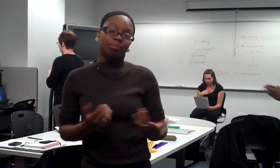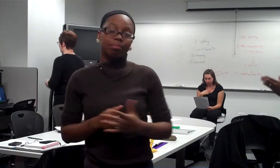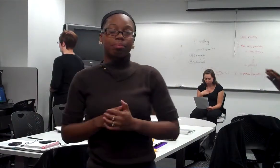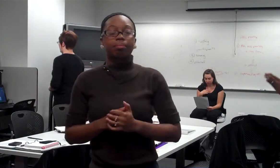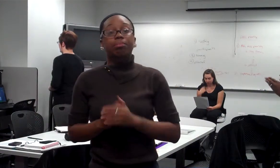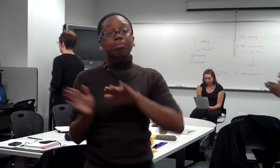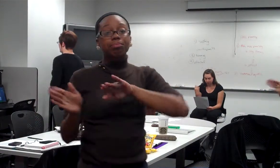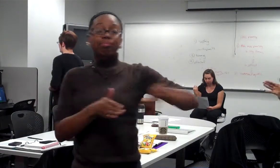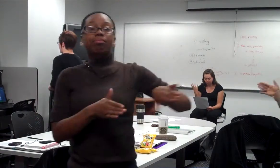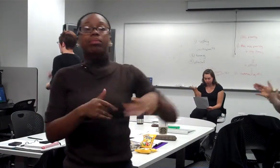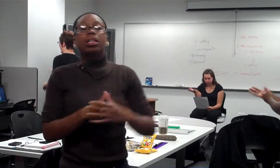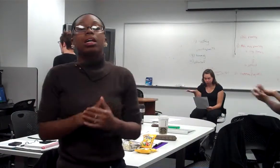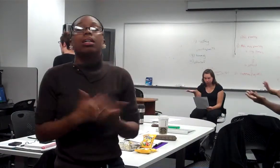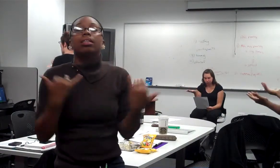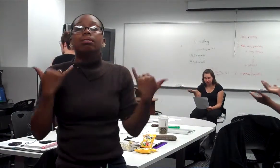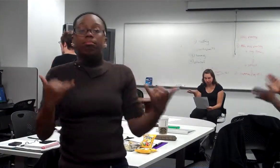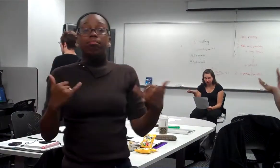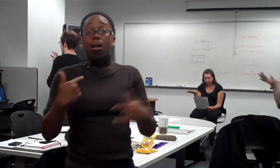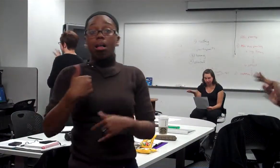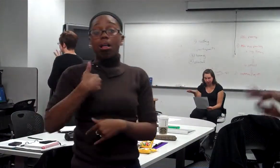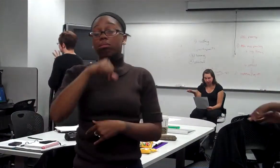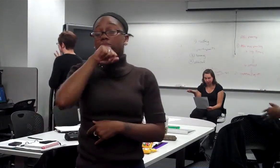water. I love fishing, and